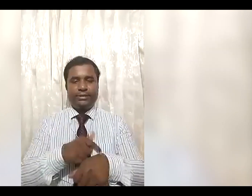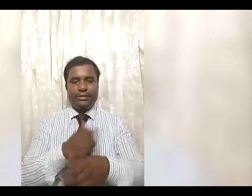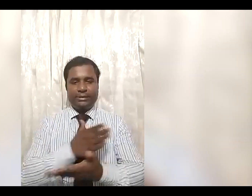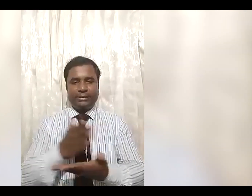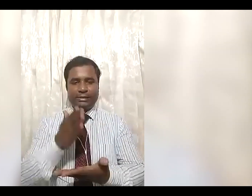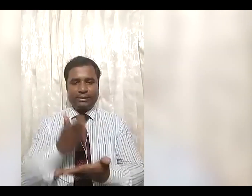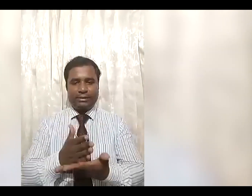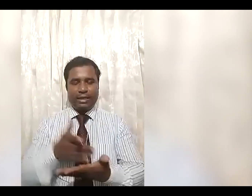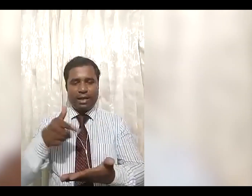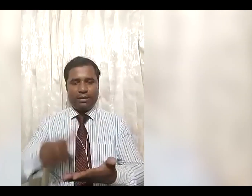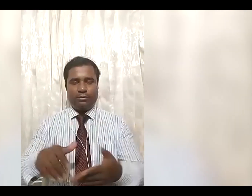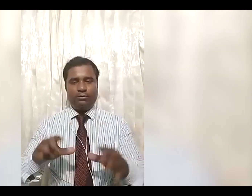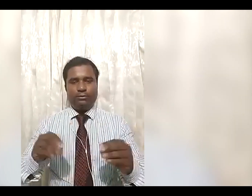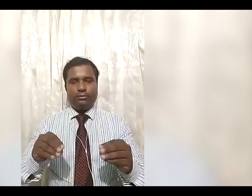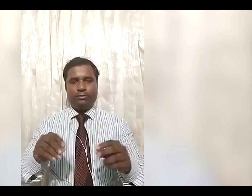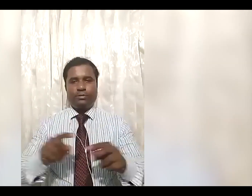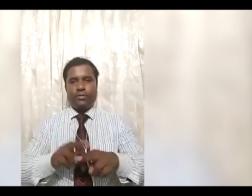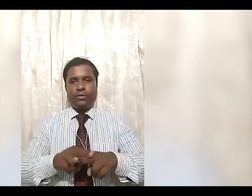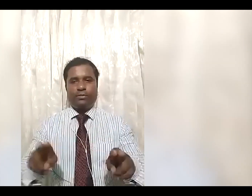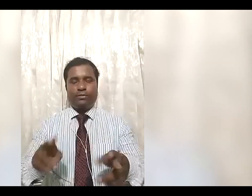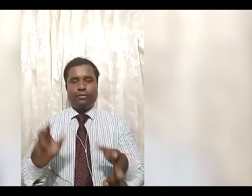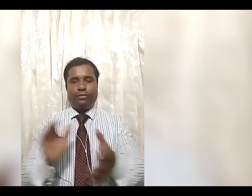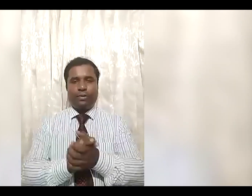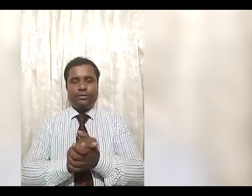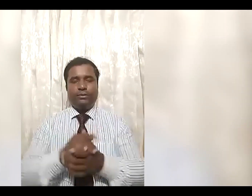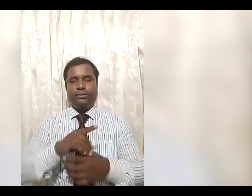we have a few friends who would like to